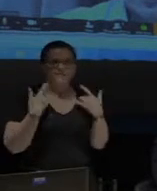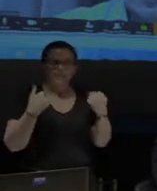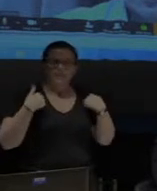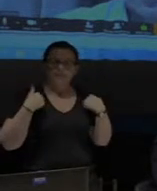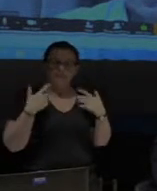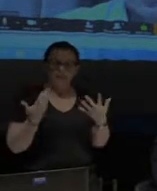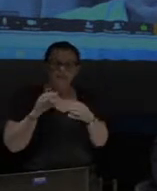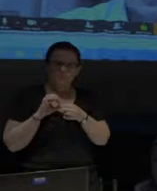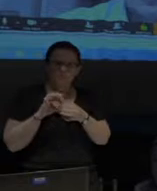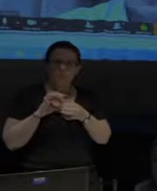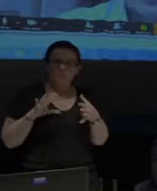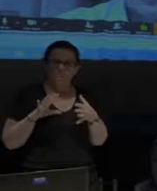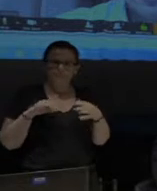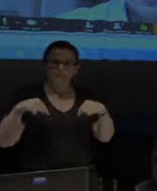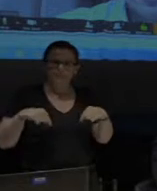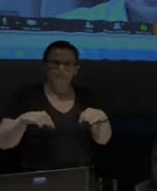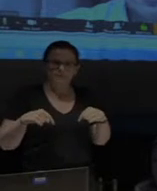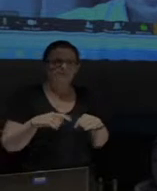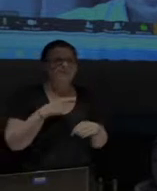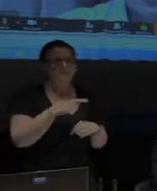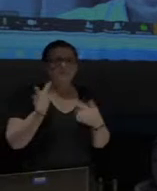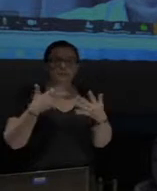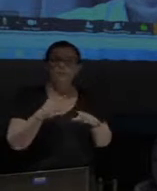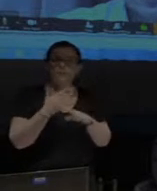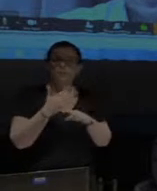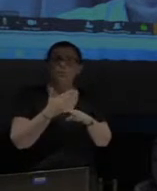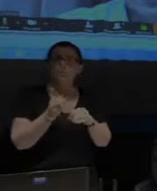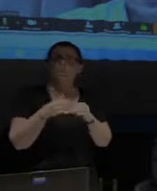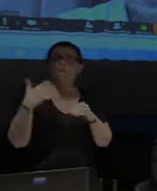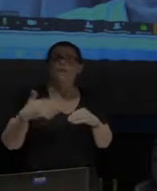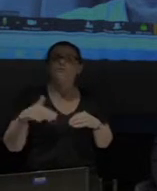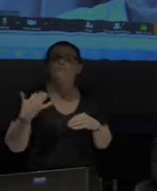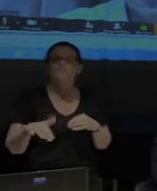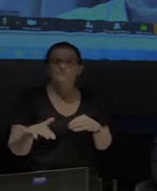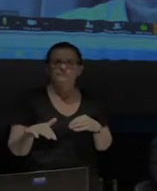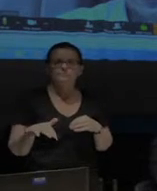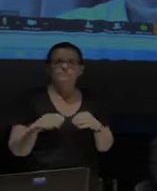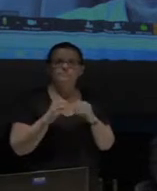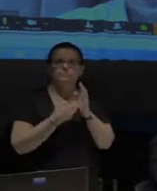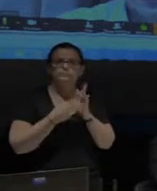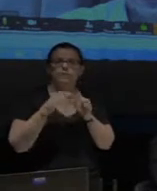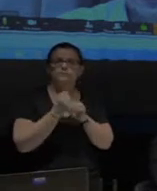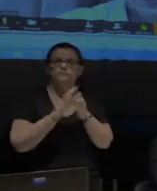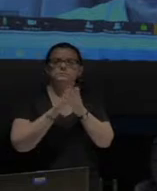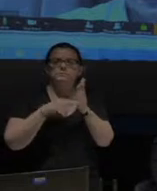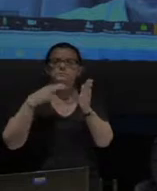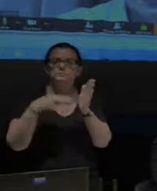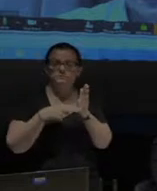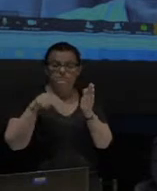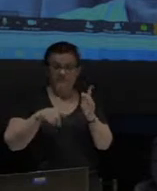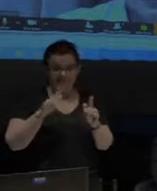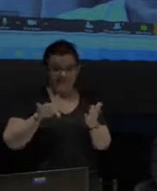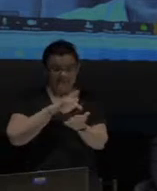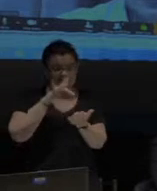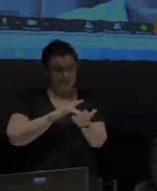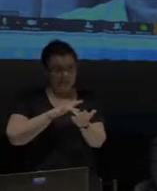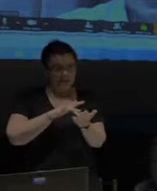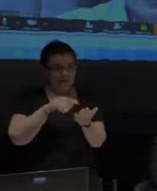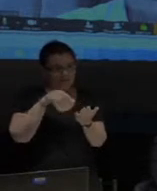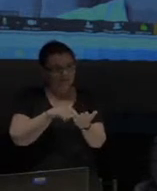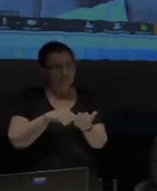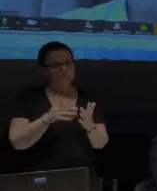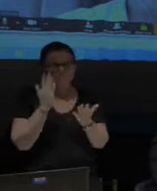I did quite a lot of work in and around Brighton, and Brighton is a city, Brighton and Hove is a city that prides itself